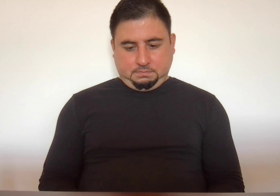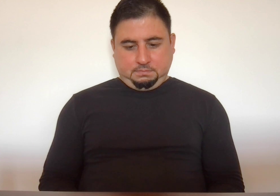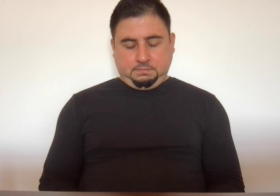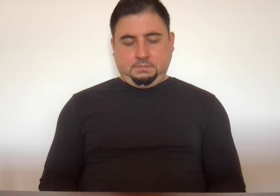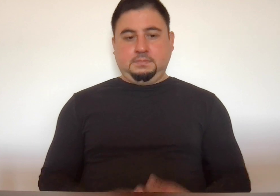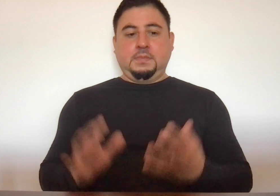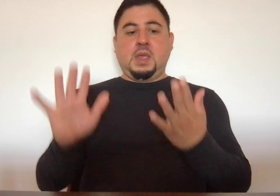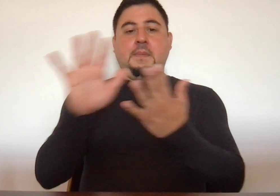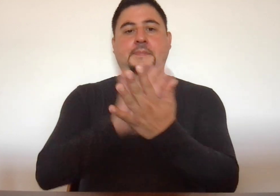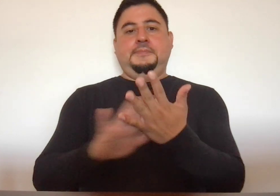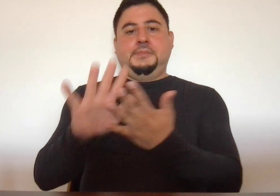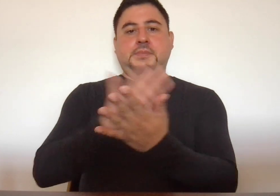The mystery of